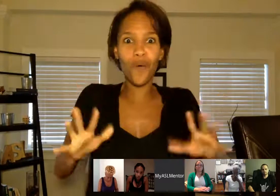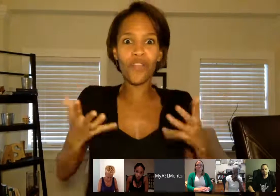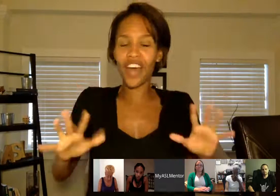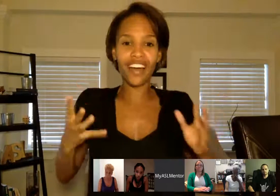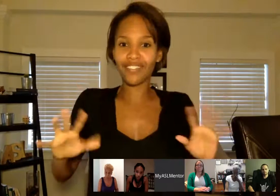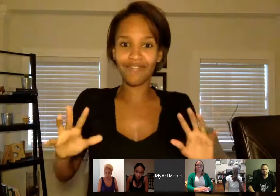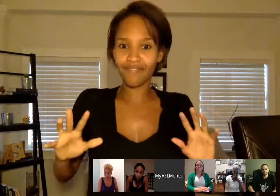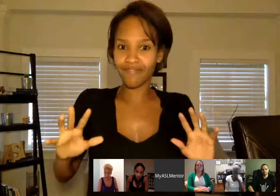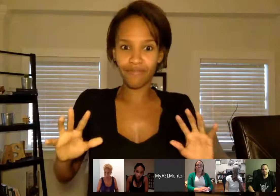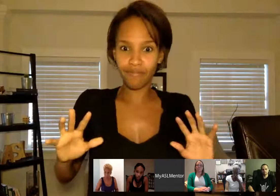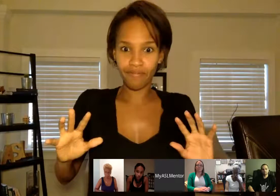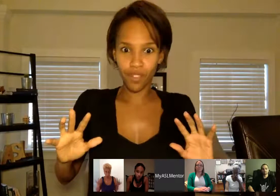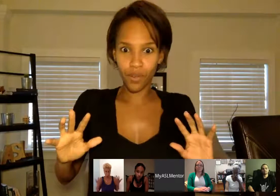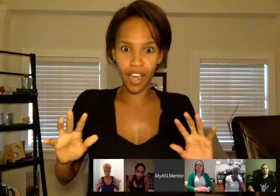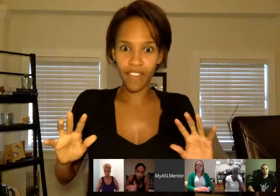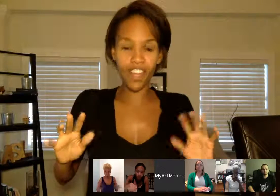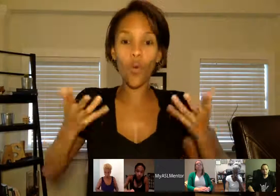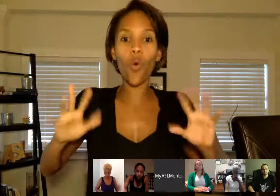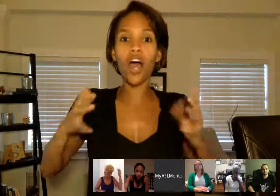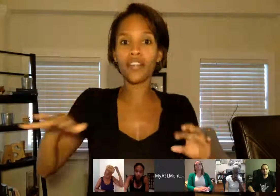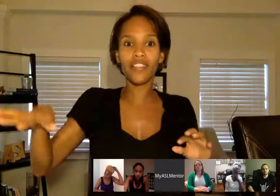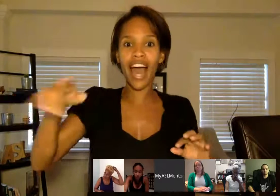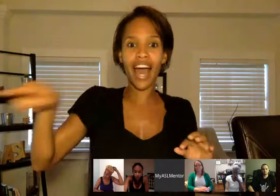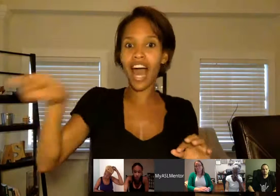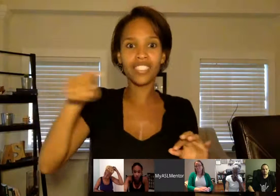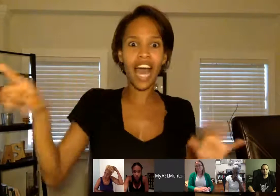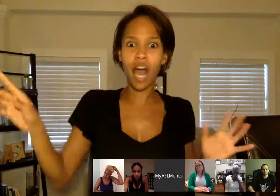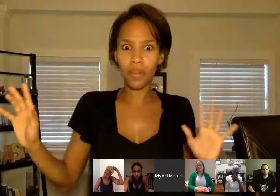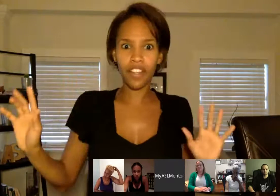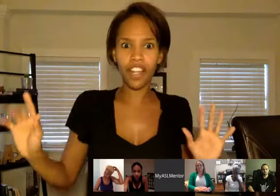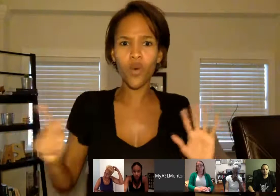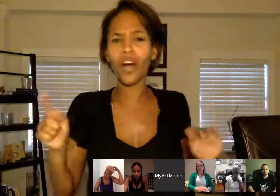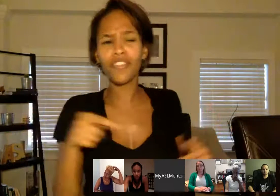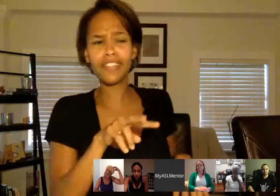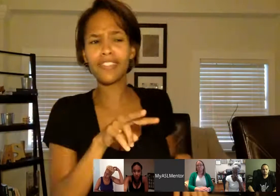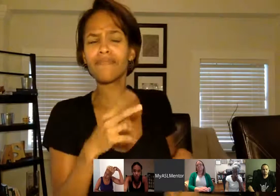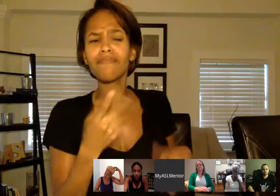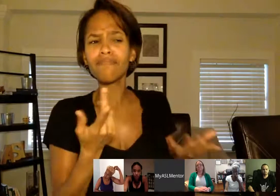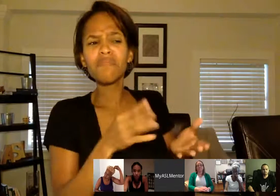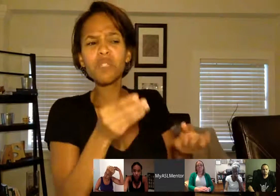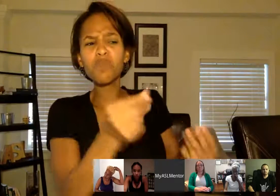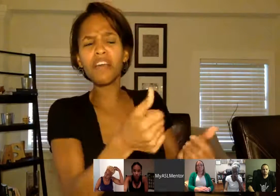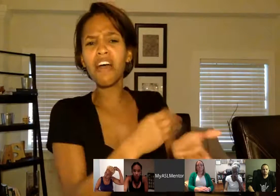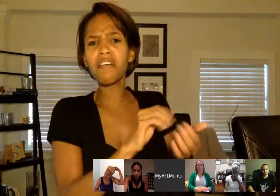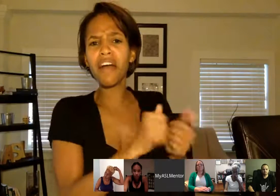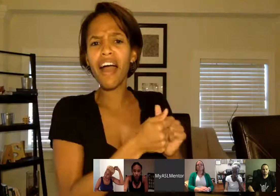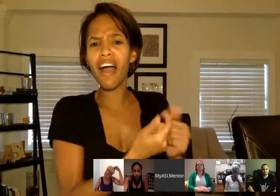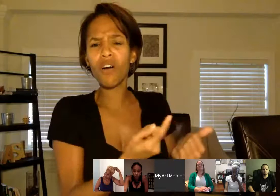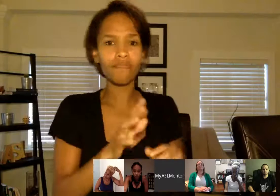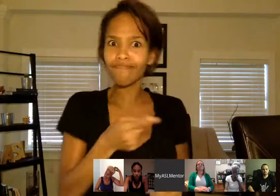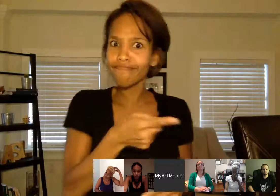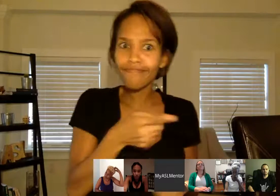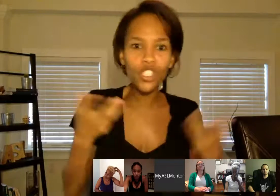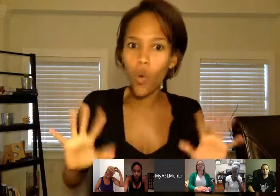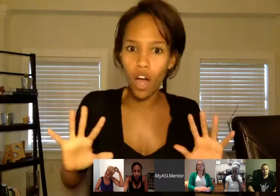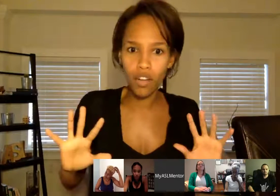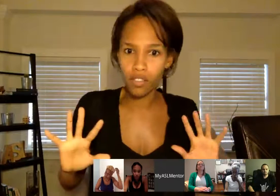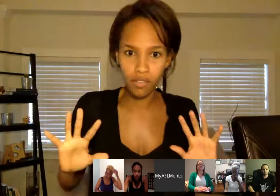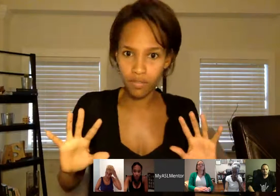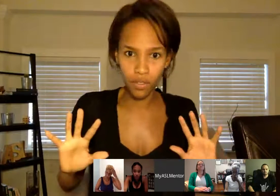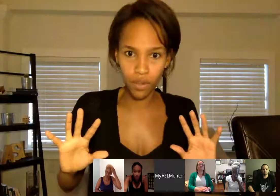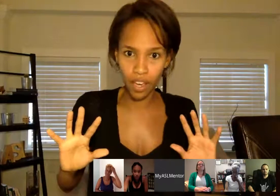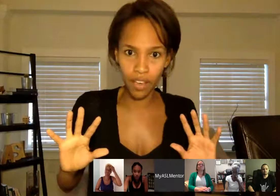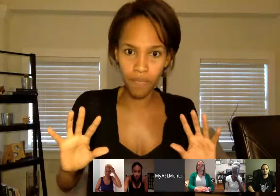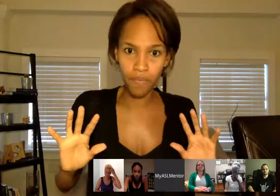they don't want that. Okay, they don't want that to happen. They don't want this spend how, don't